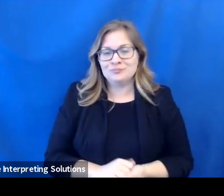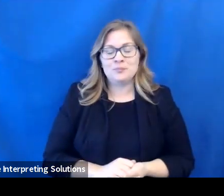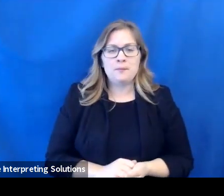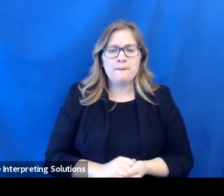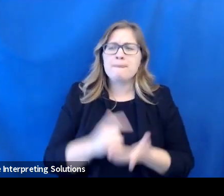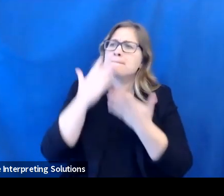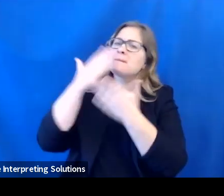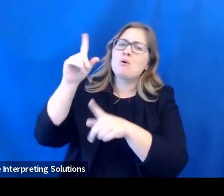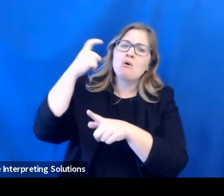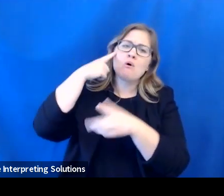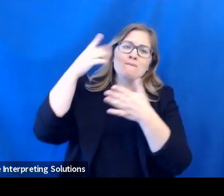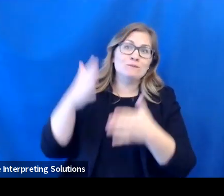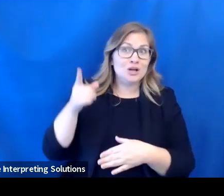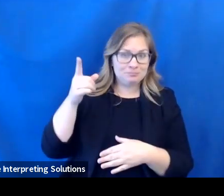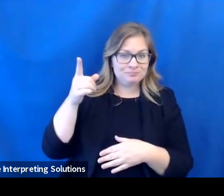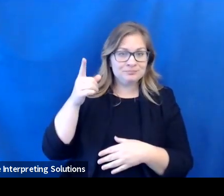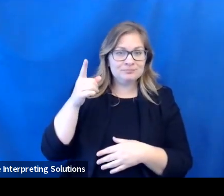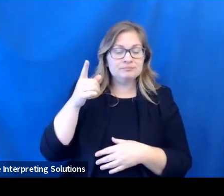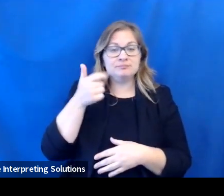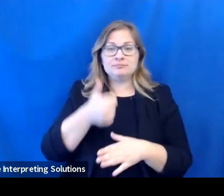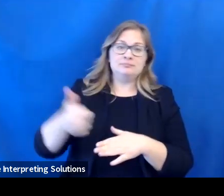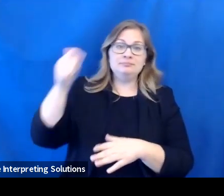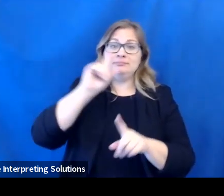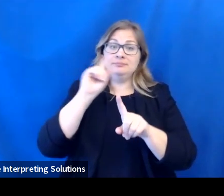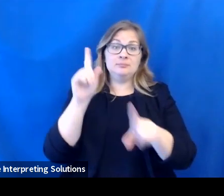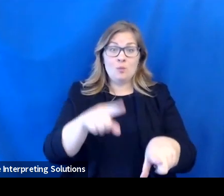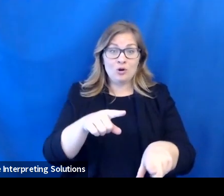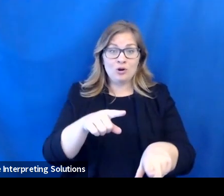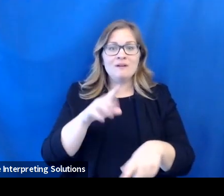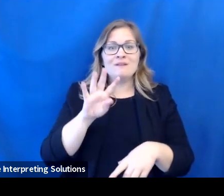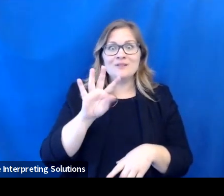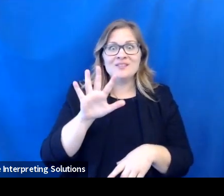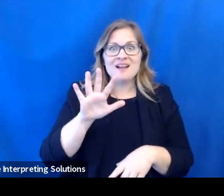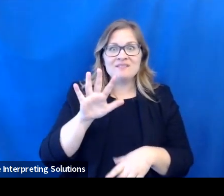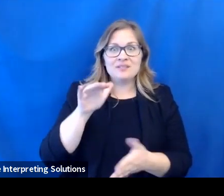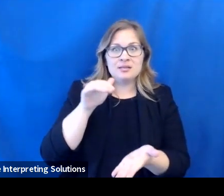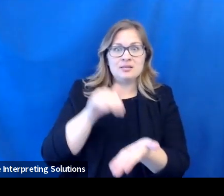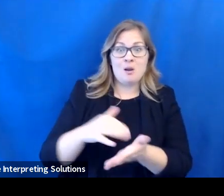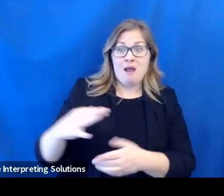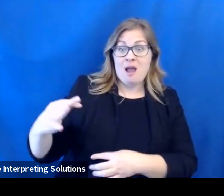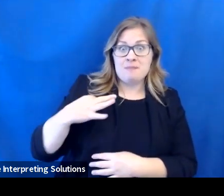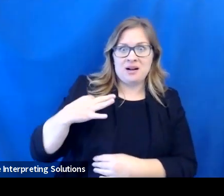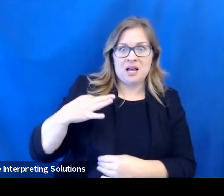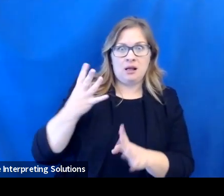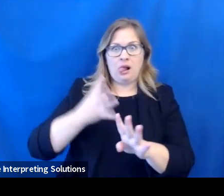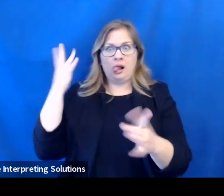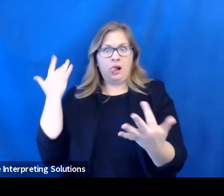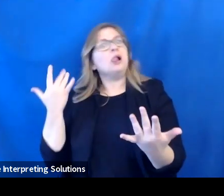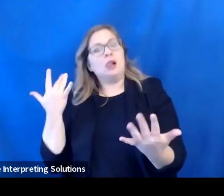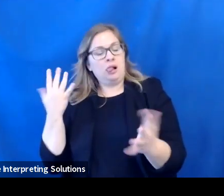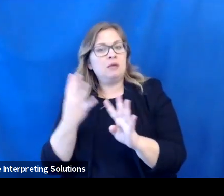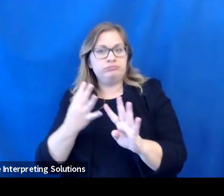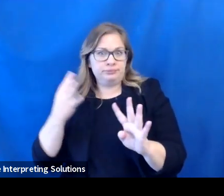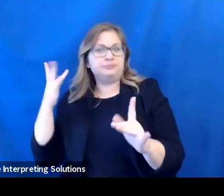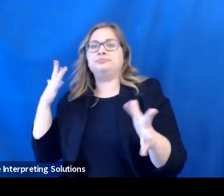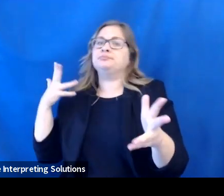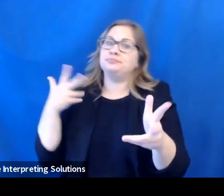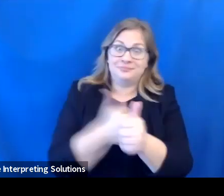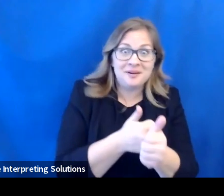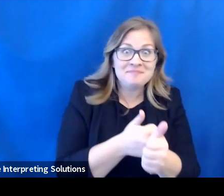all 45,000 of those stuck applications in our queue on that eligibility issue. So we were able to move quickly after the governor cleared